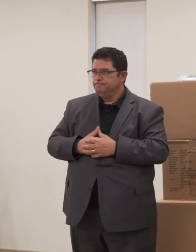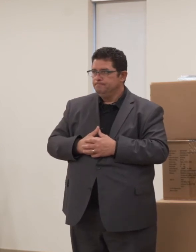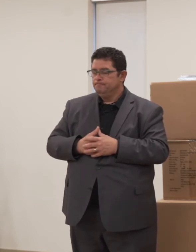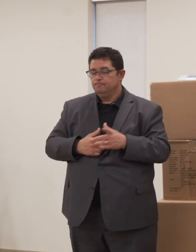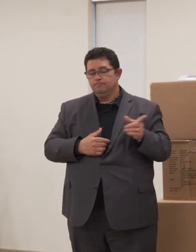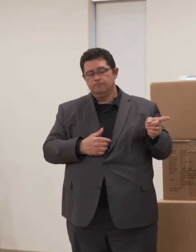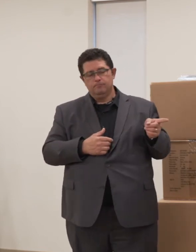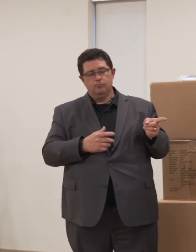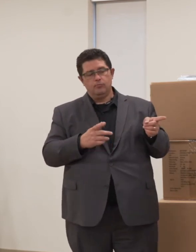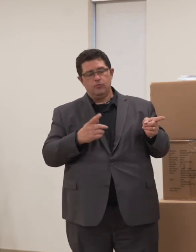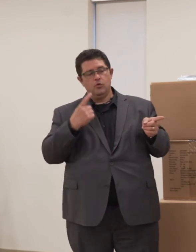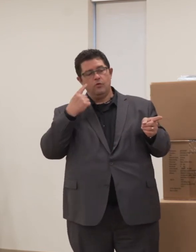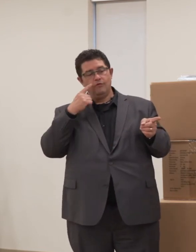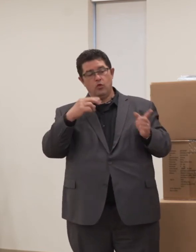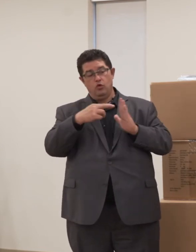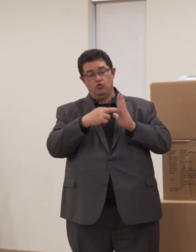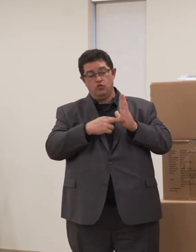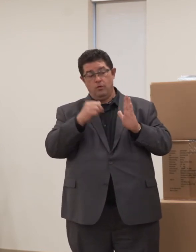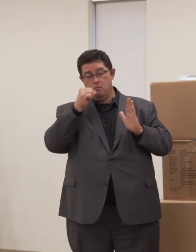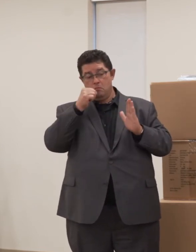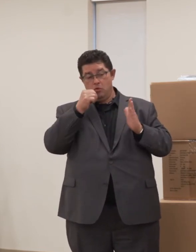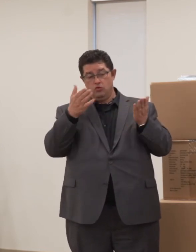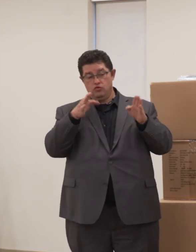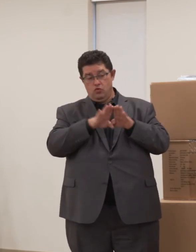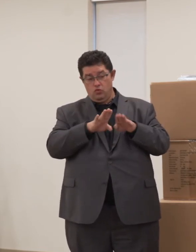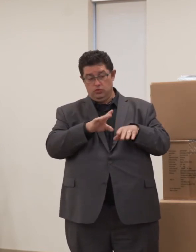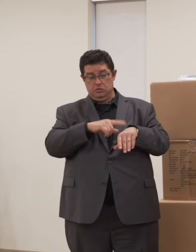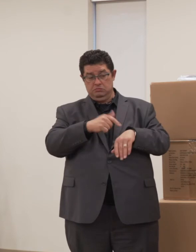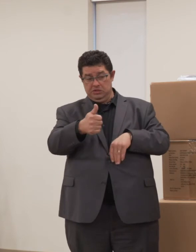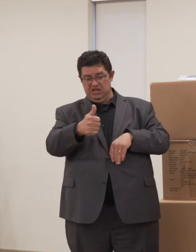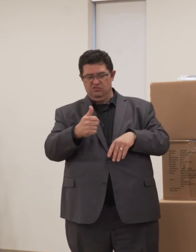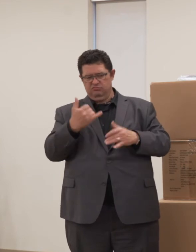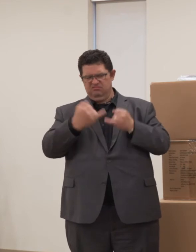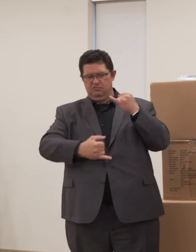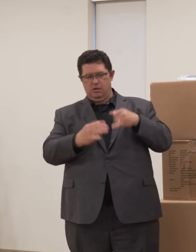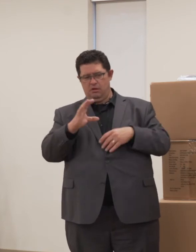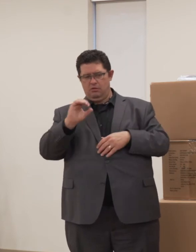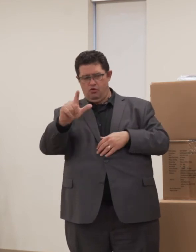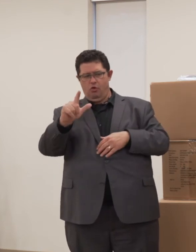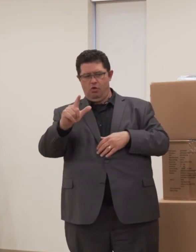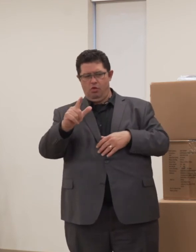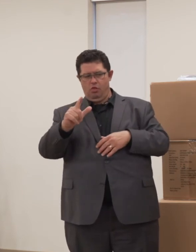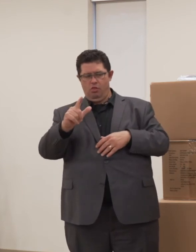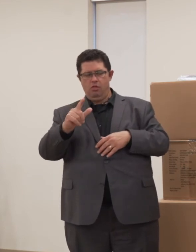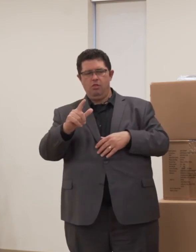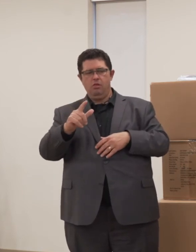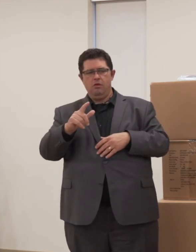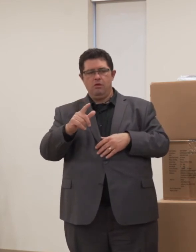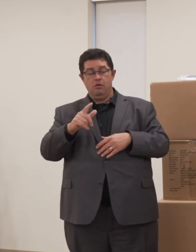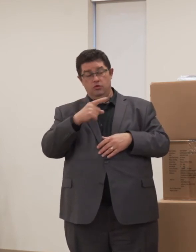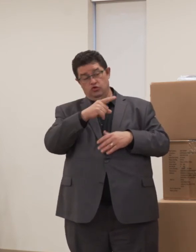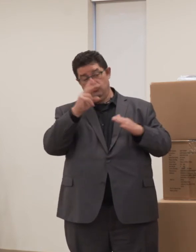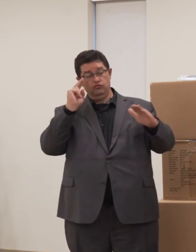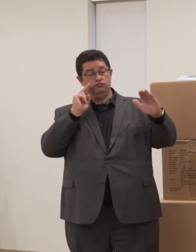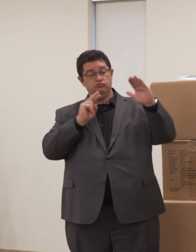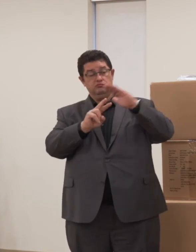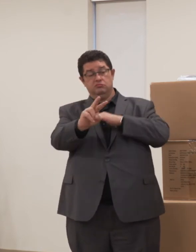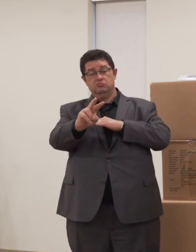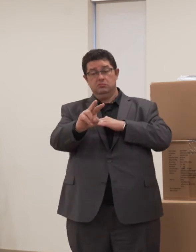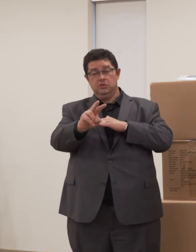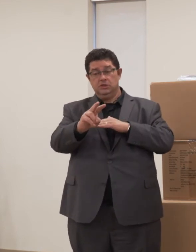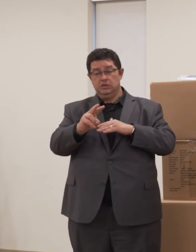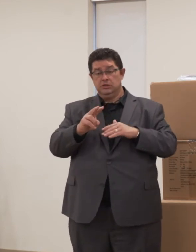rule of bars closing at 10 p.m. or last call being at 10 p.m., is the hope, or do you anticipate that you see the subset of the